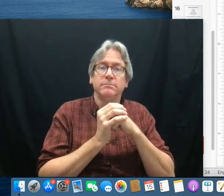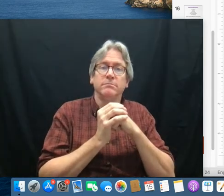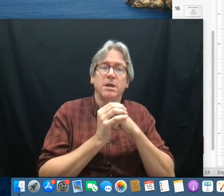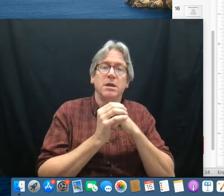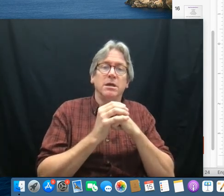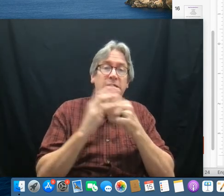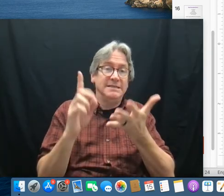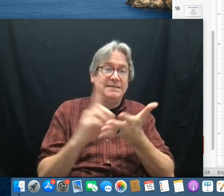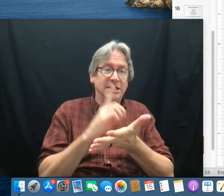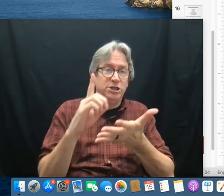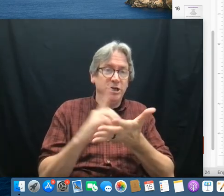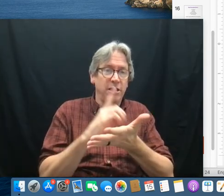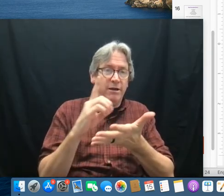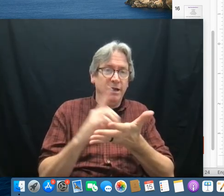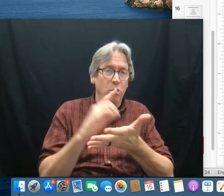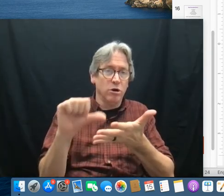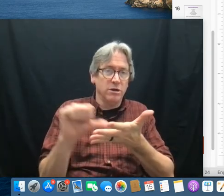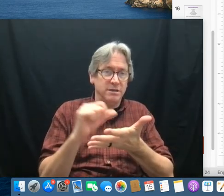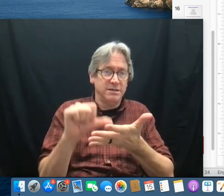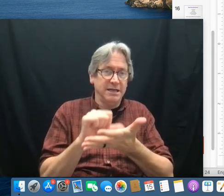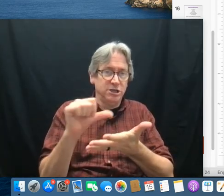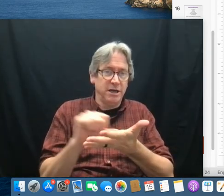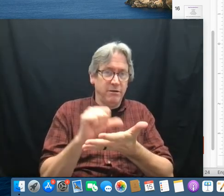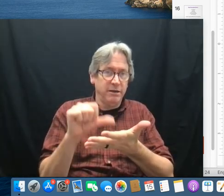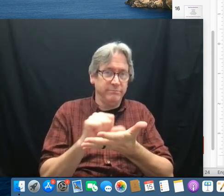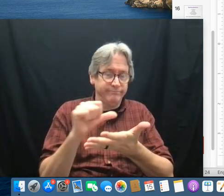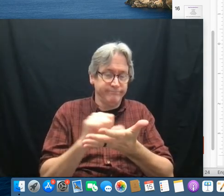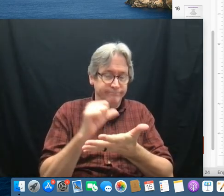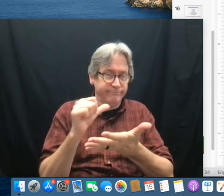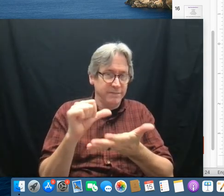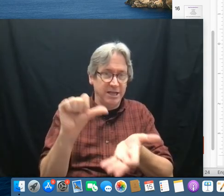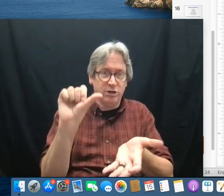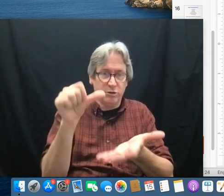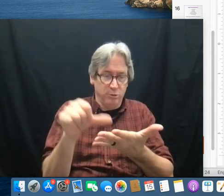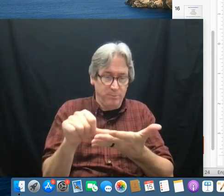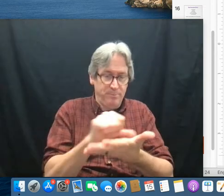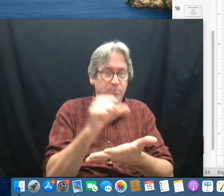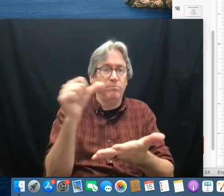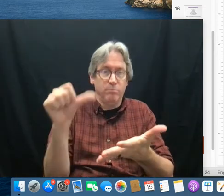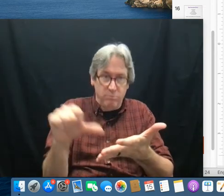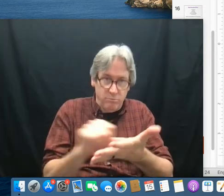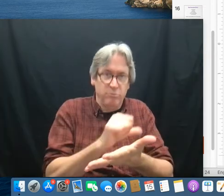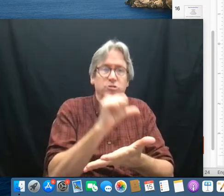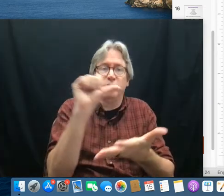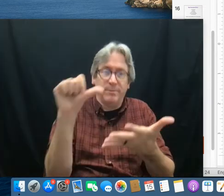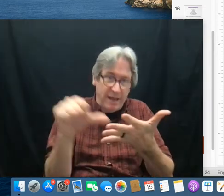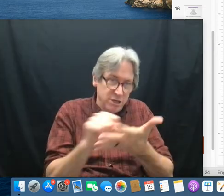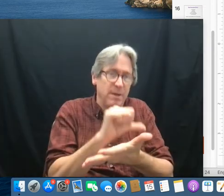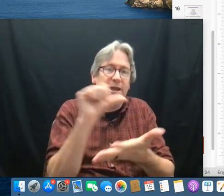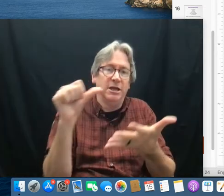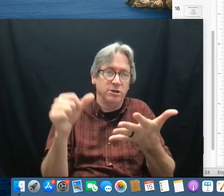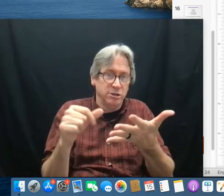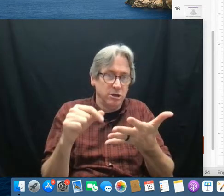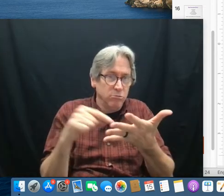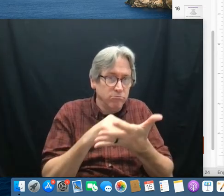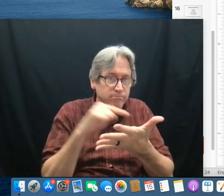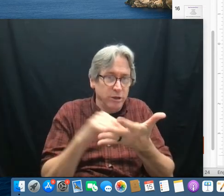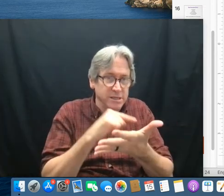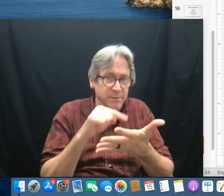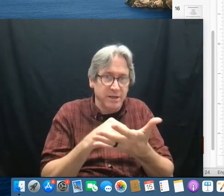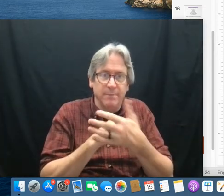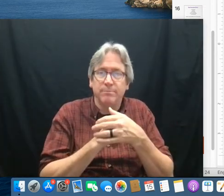Worksheet, I believe that's the one they use, and homework or homework,